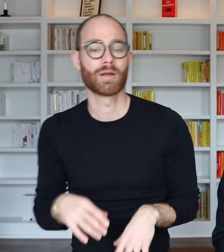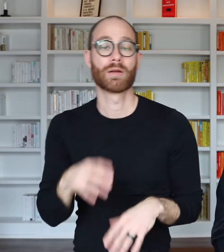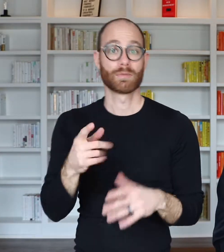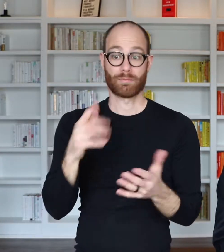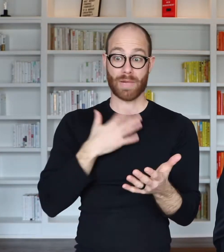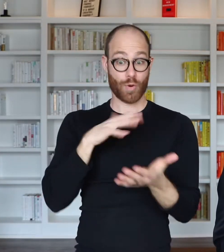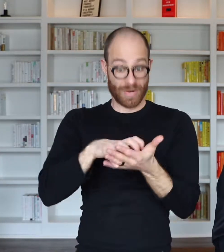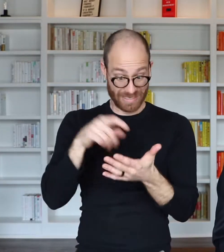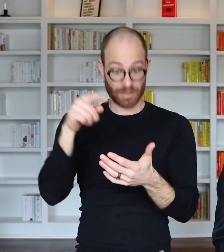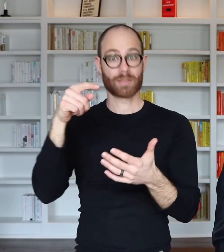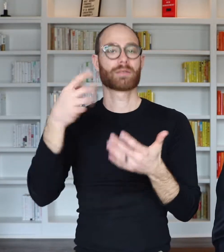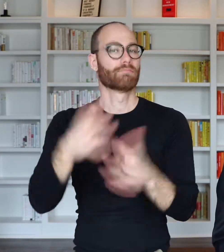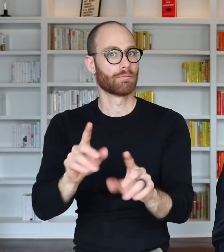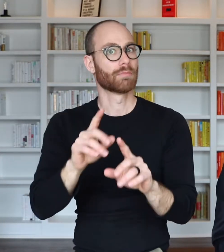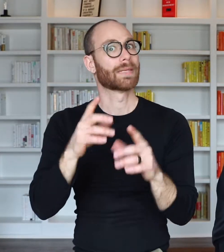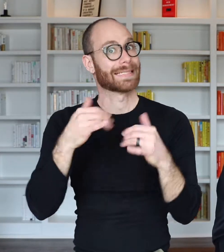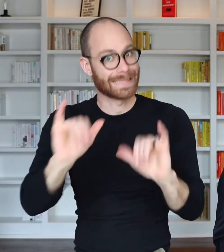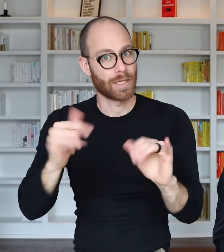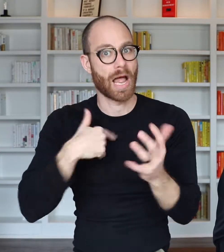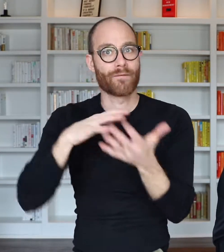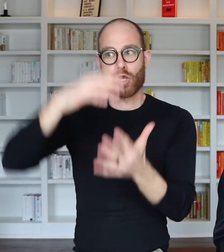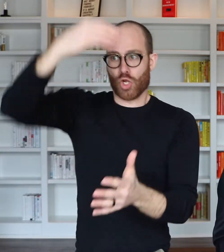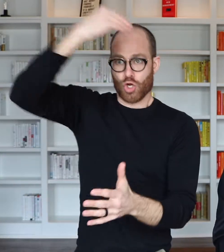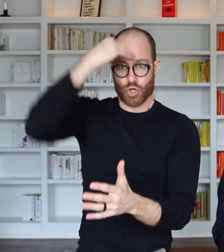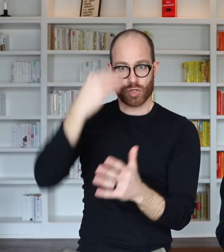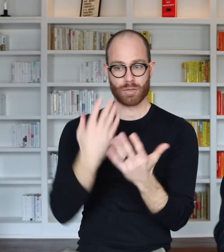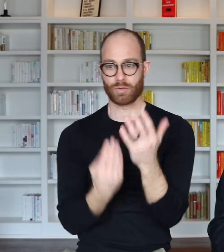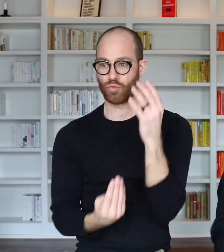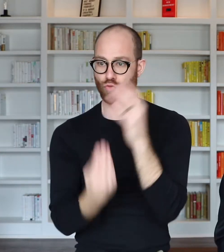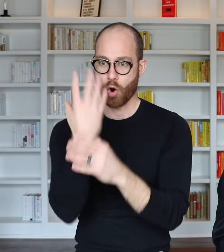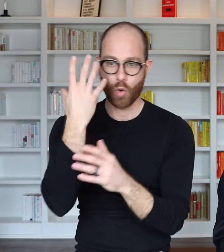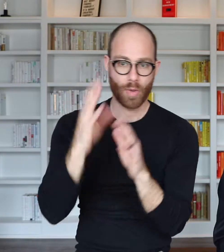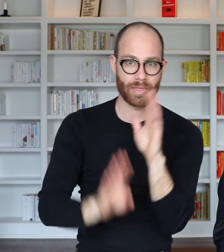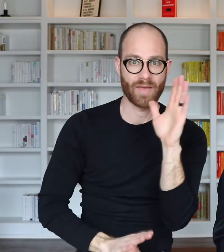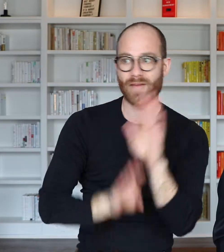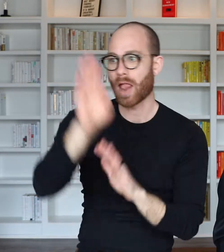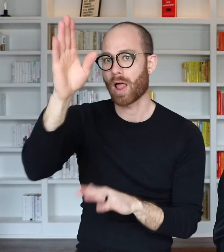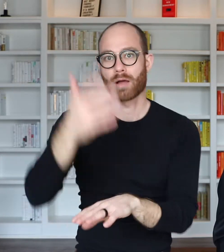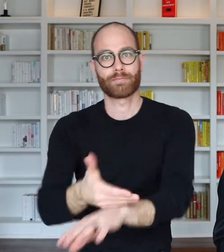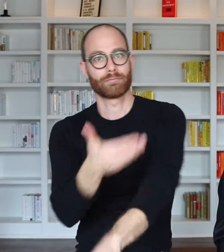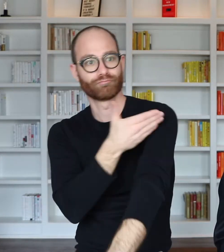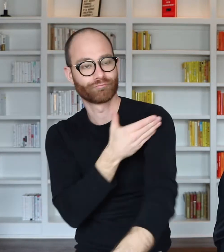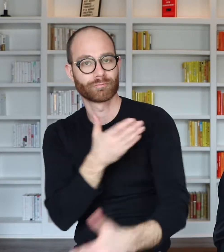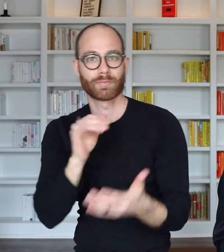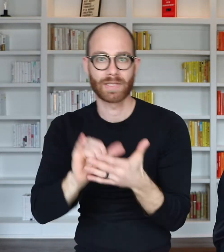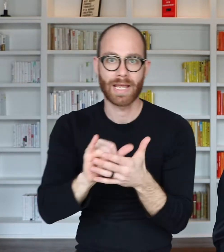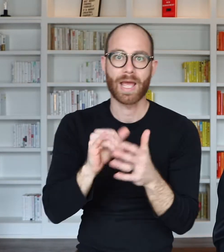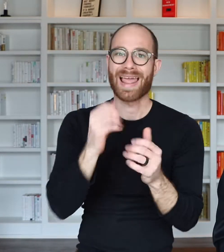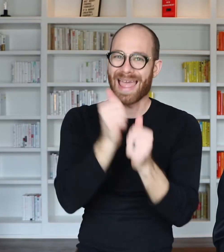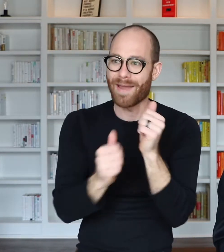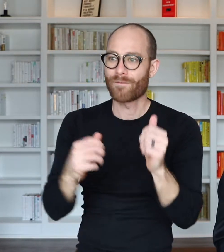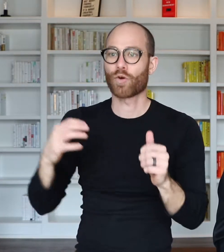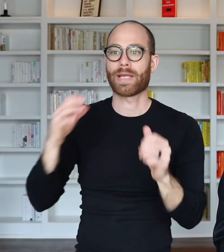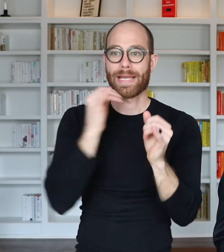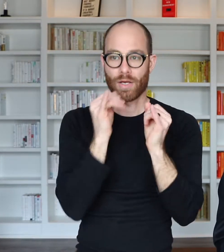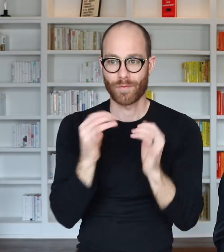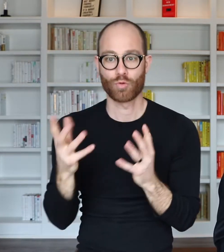learned, you show the type of growth and development and maturity and commitment to improvement that every interviewer is looking